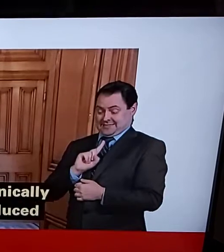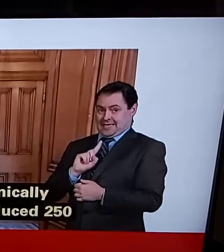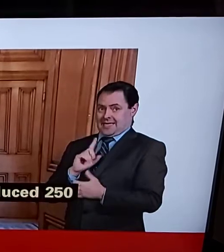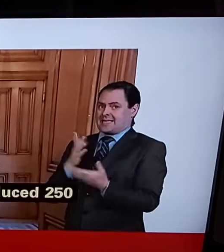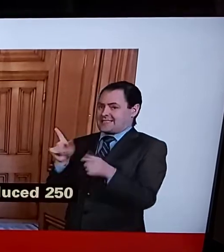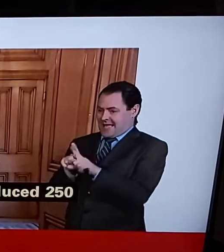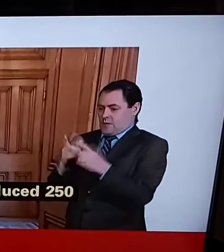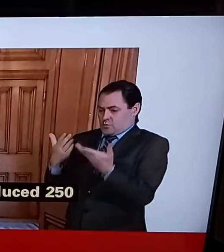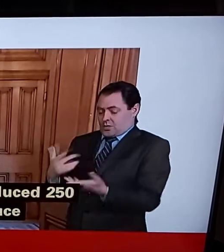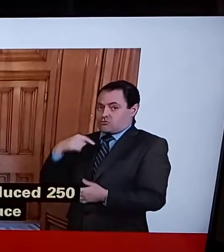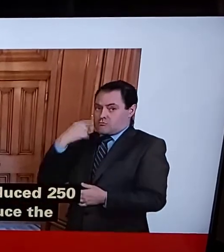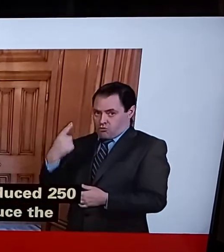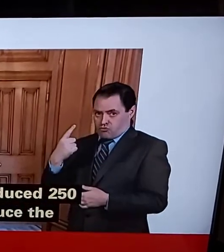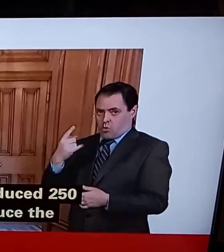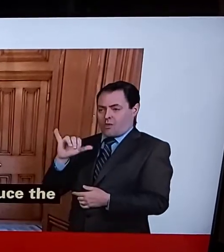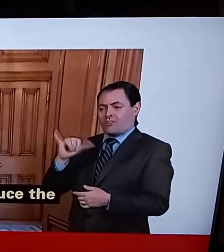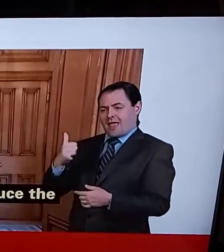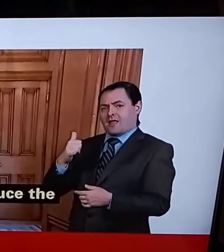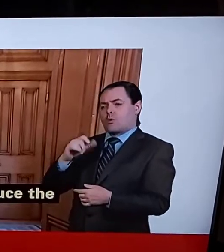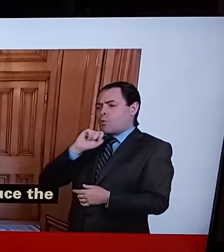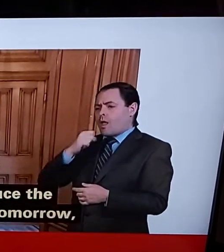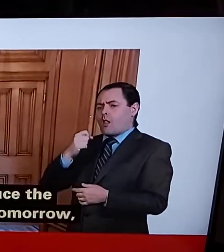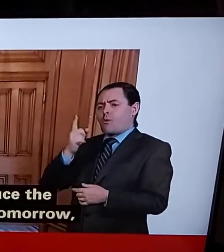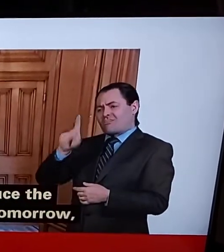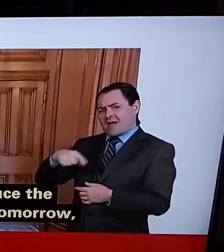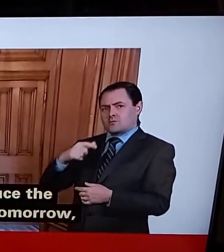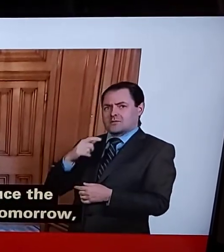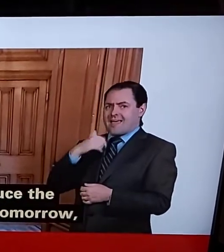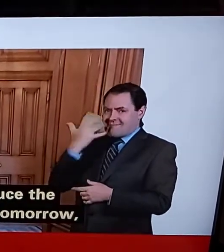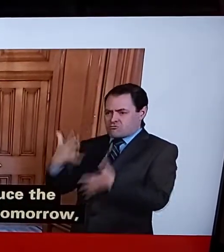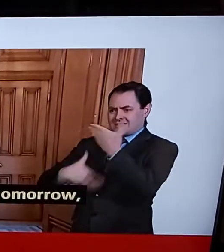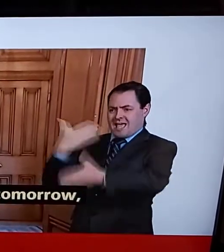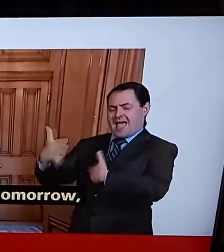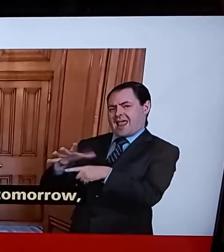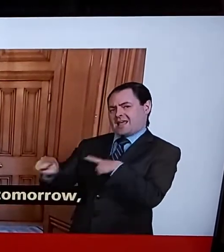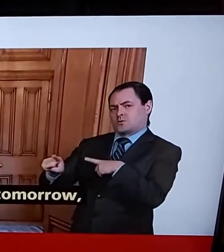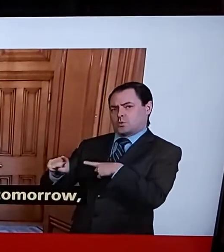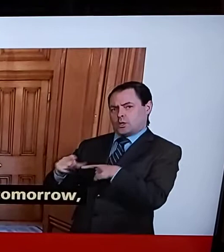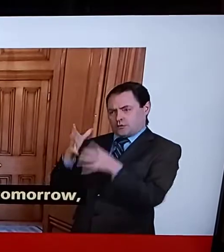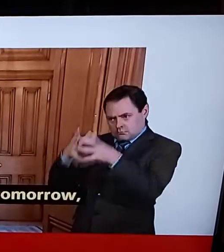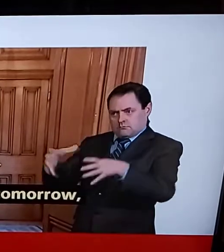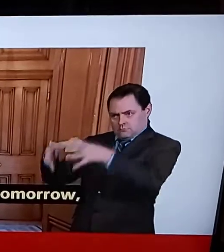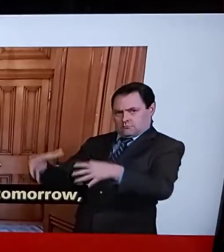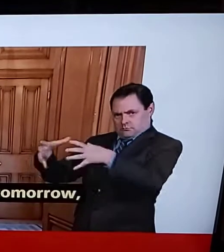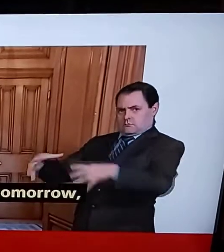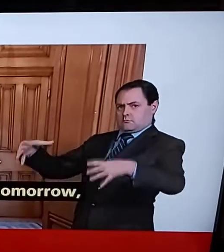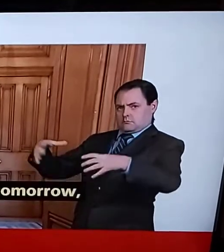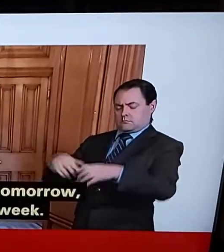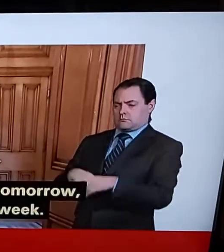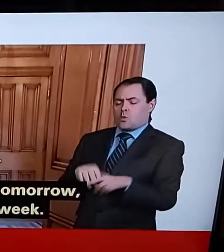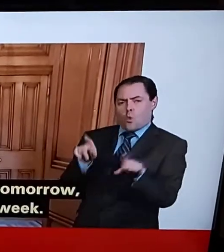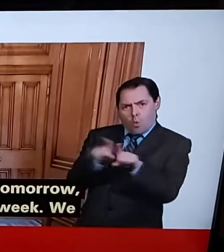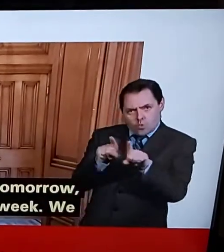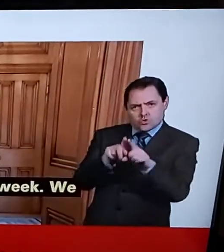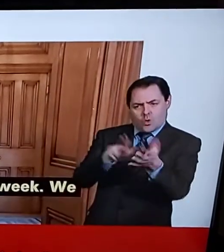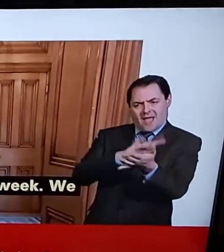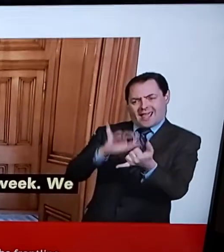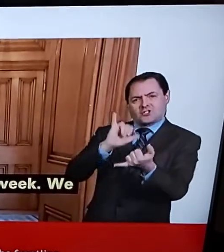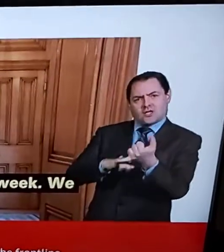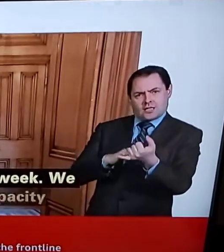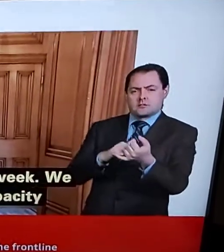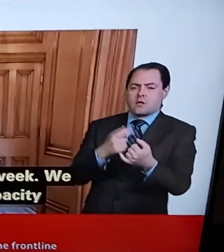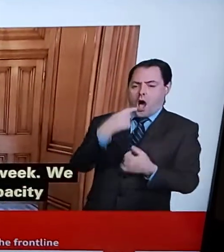tomorrow, rising to 1,000 a day next week. We're also increasing the capacity of the NHS to deploy invasive